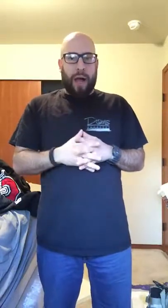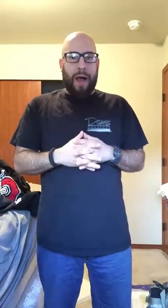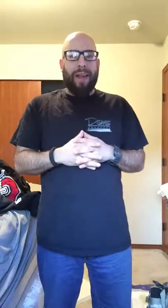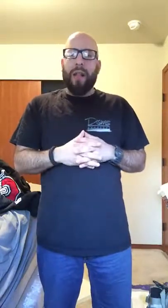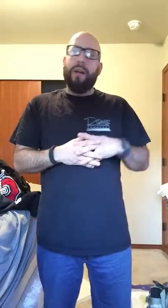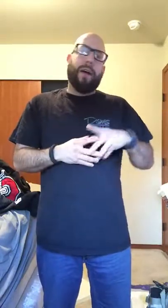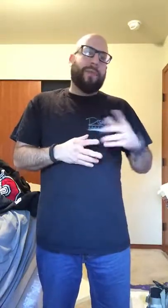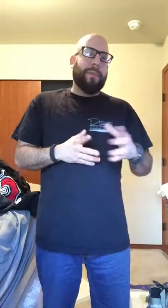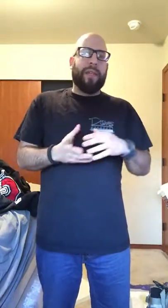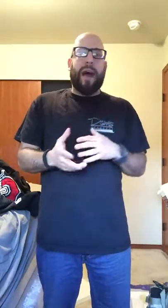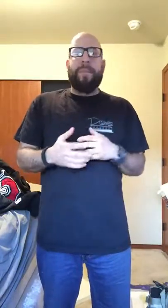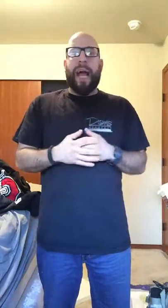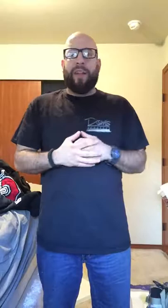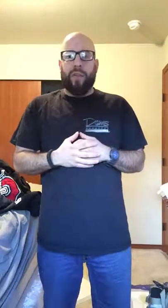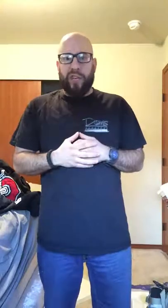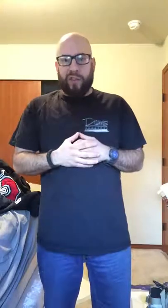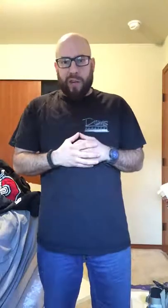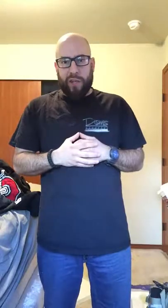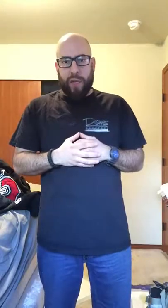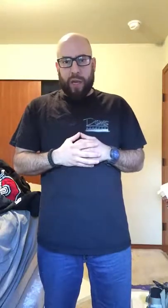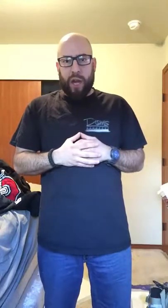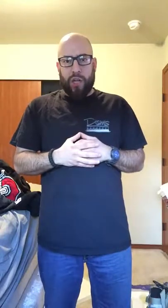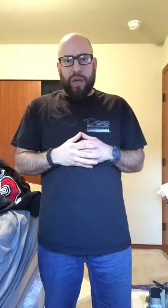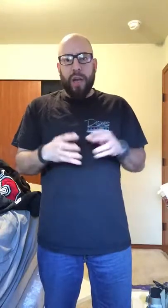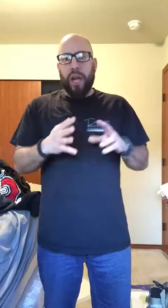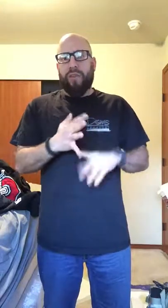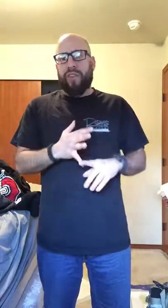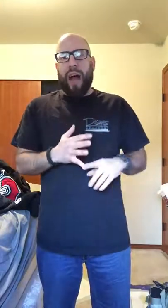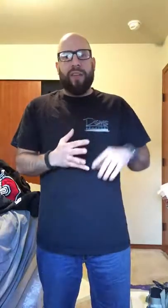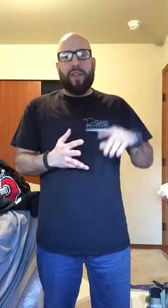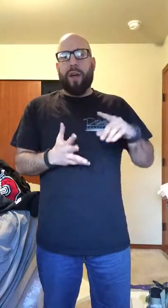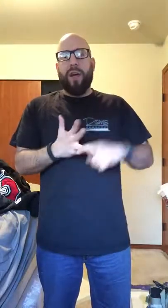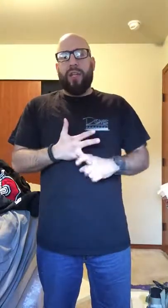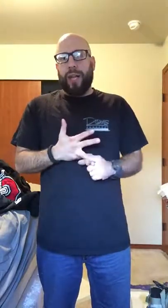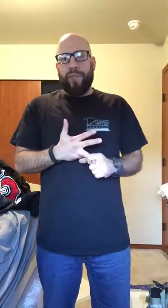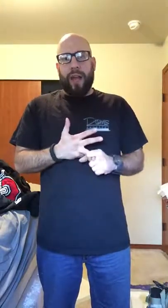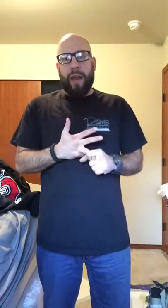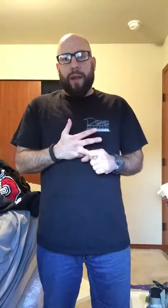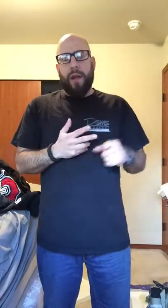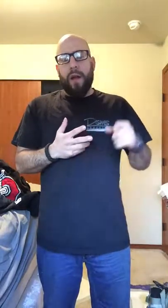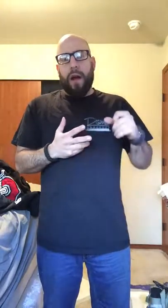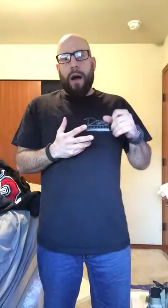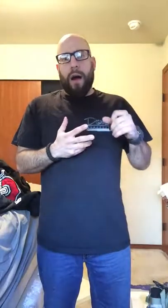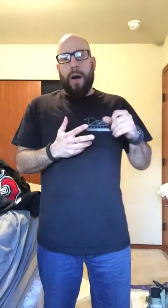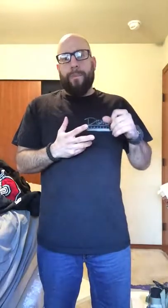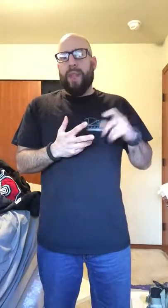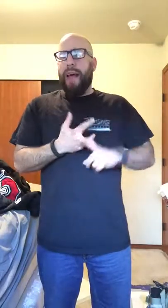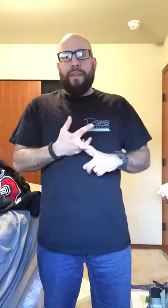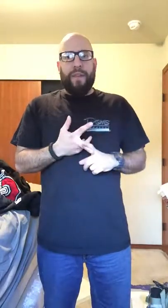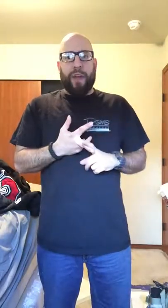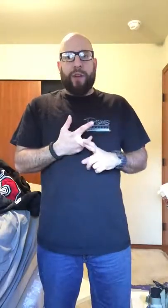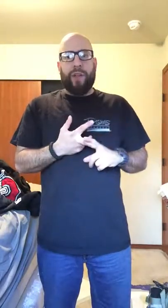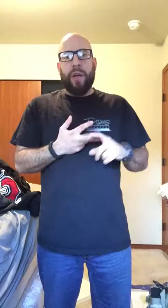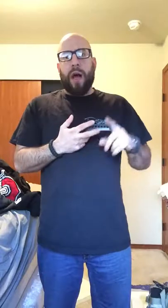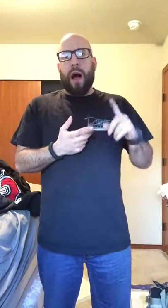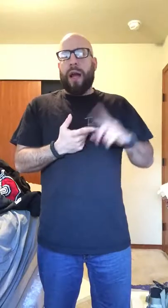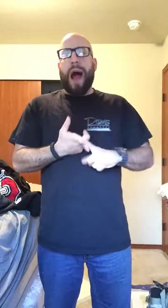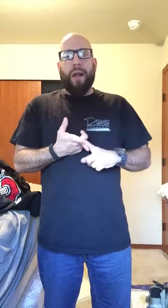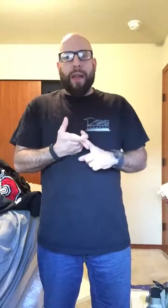online. Look up some of the top tactical instructors in the country. Chris Costa, James Yeager, Larry Vickers, Kyle Lamb